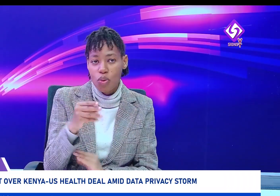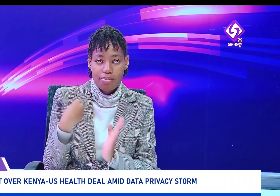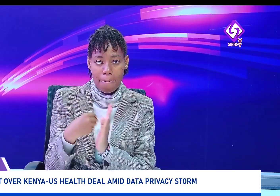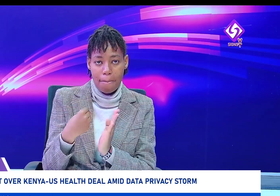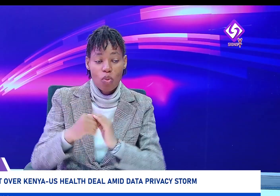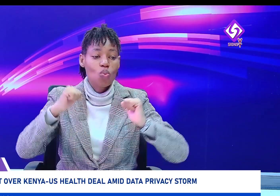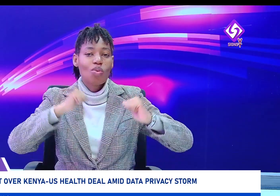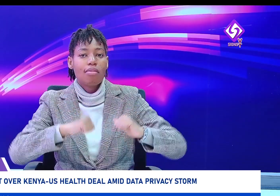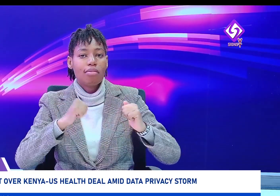alleging